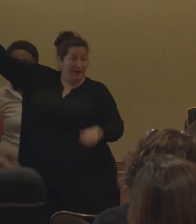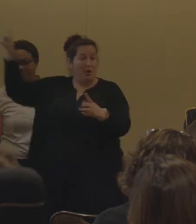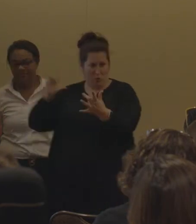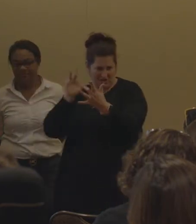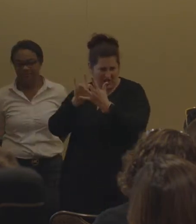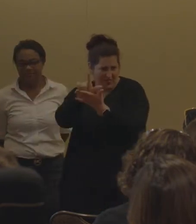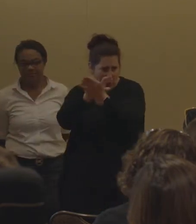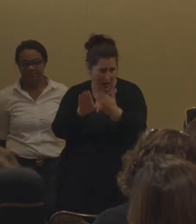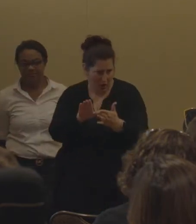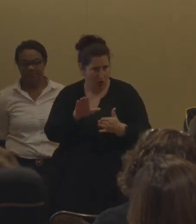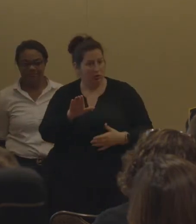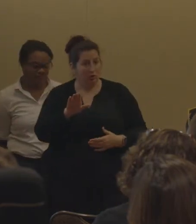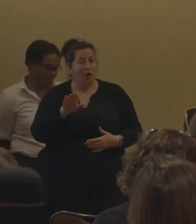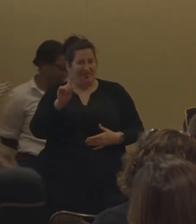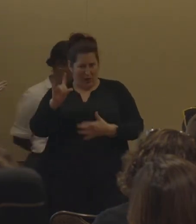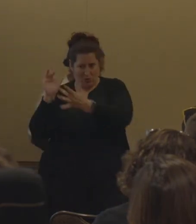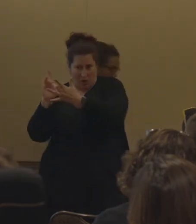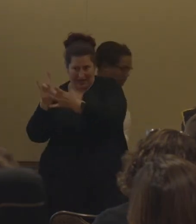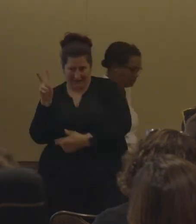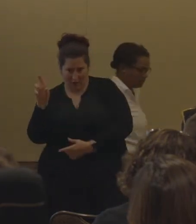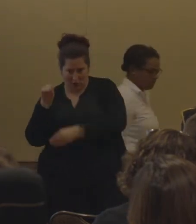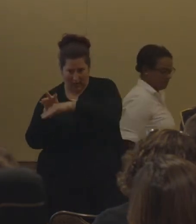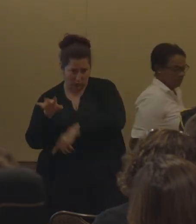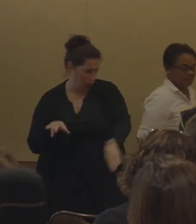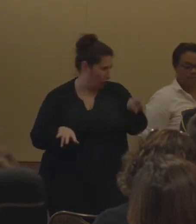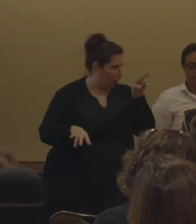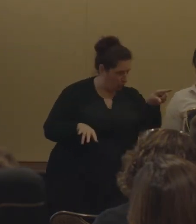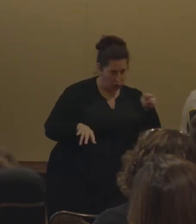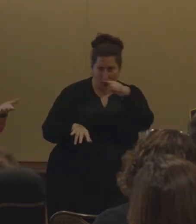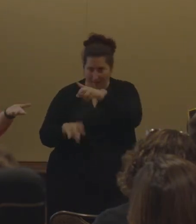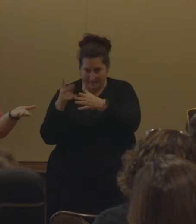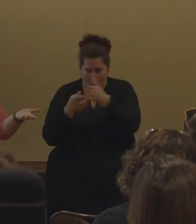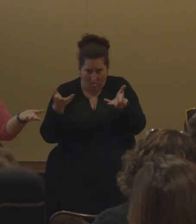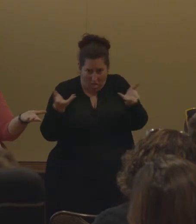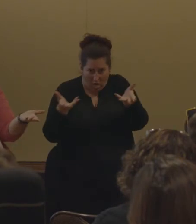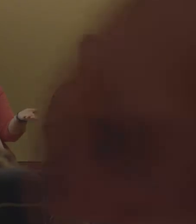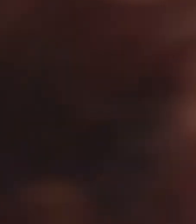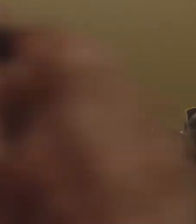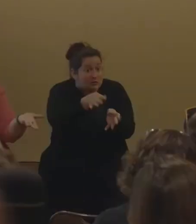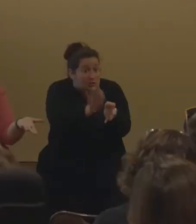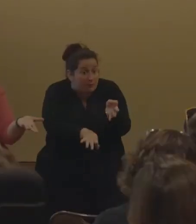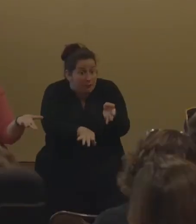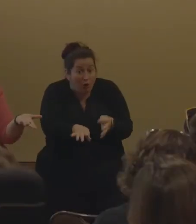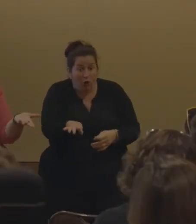counselor and to basically facilitate between you and the counselor whatever issue's going on. Even if it's as simple as